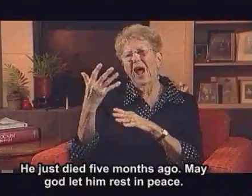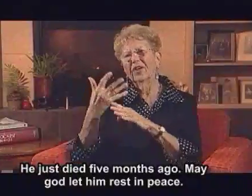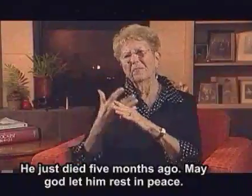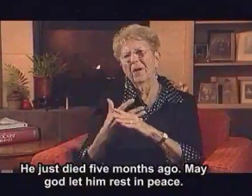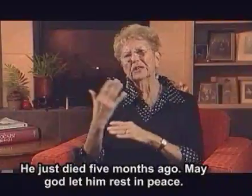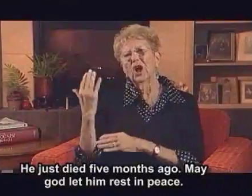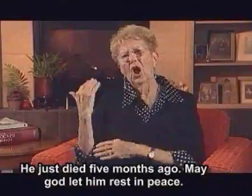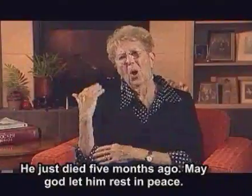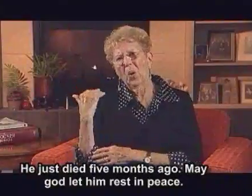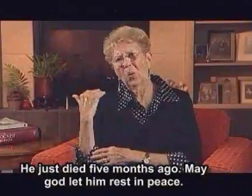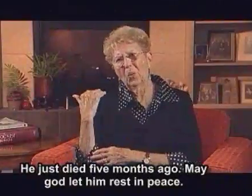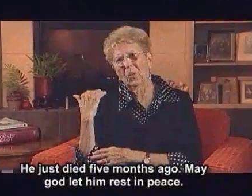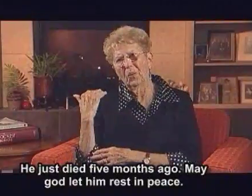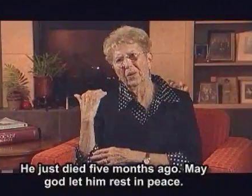He just died 5 months ago.